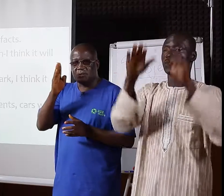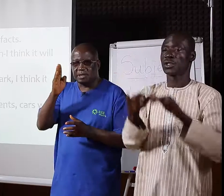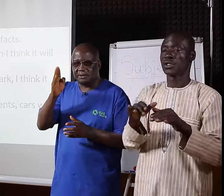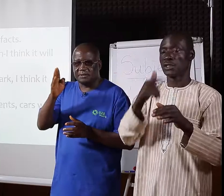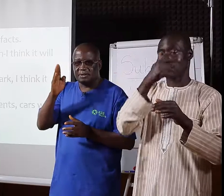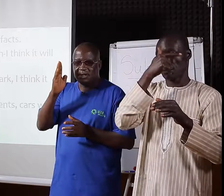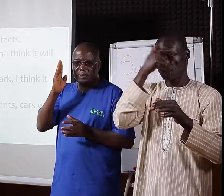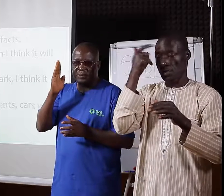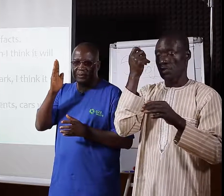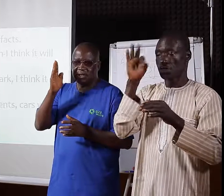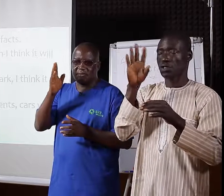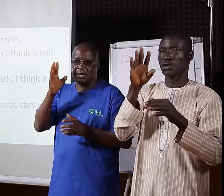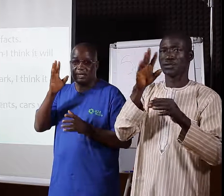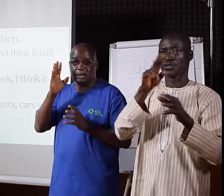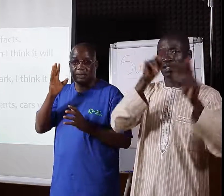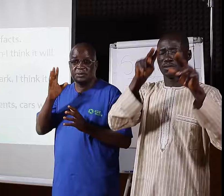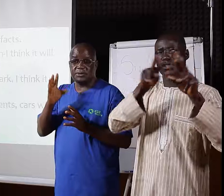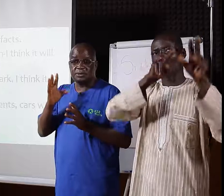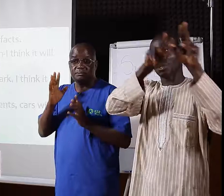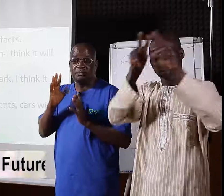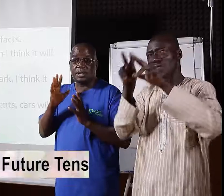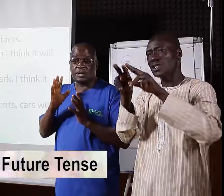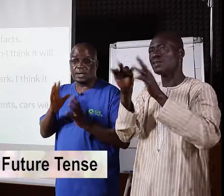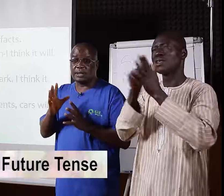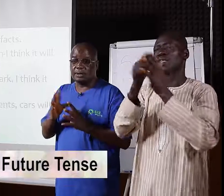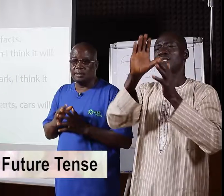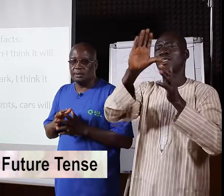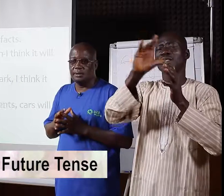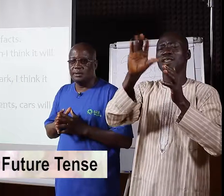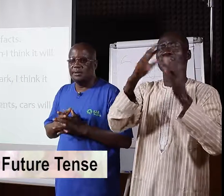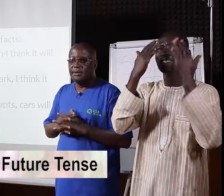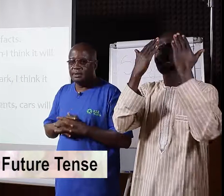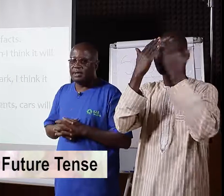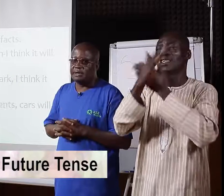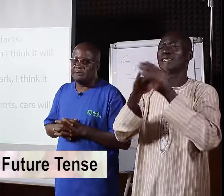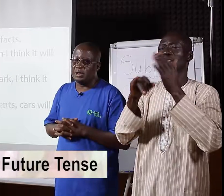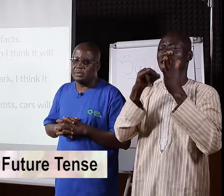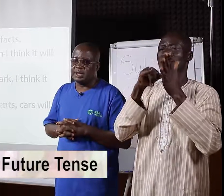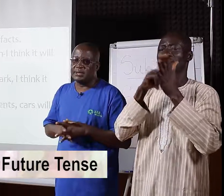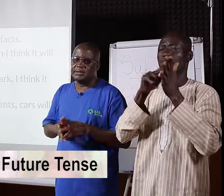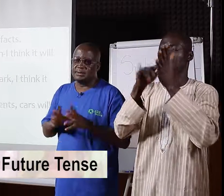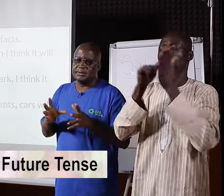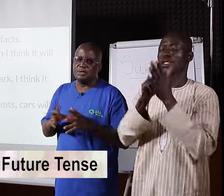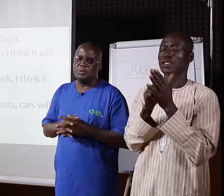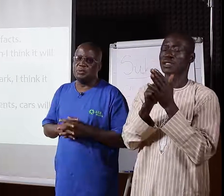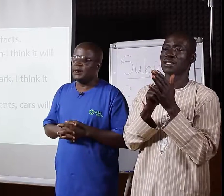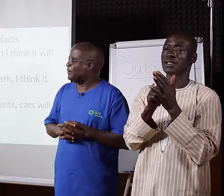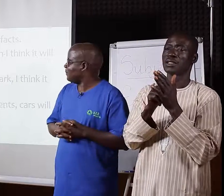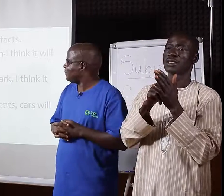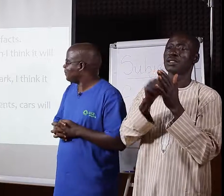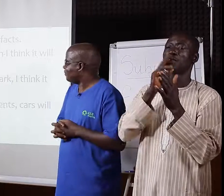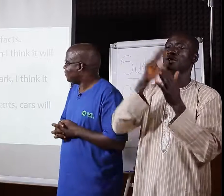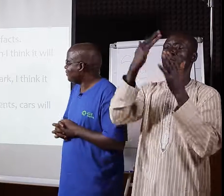Because of the person observed that the clouds are dark, and therefore he predicts it will